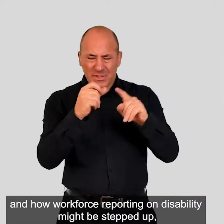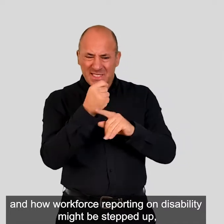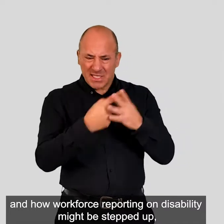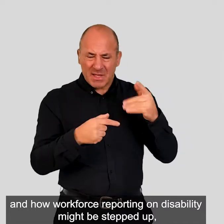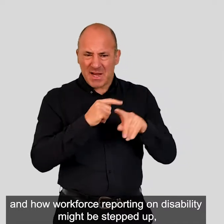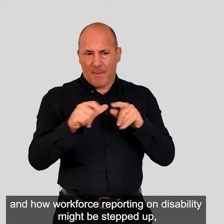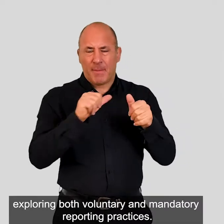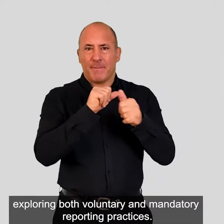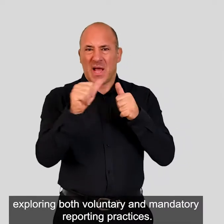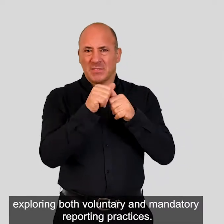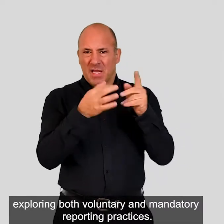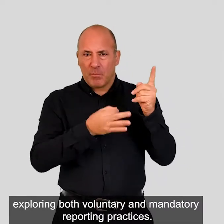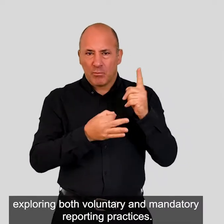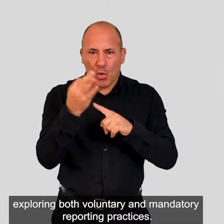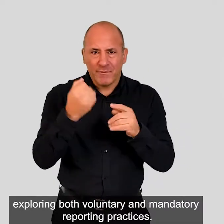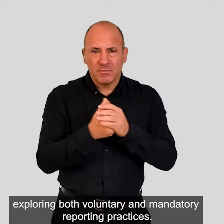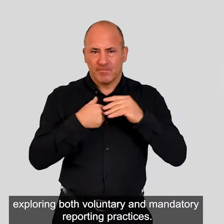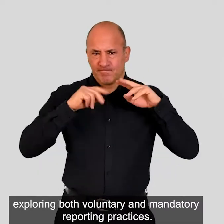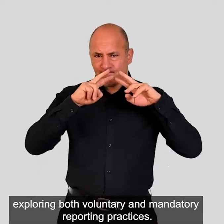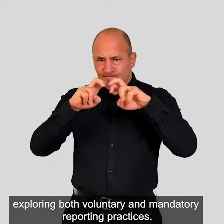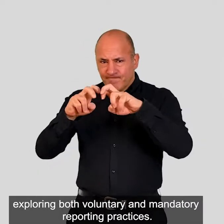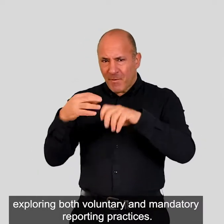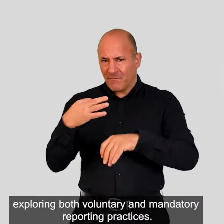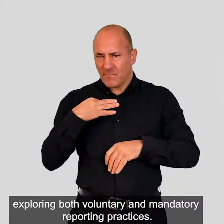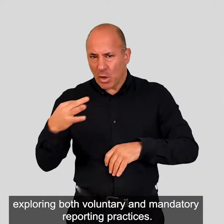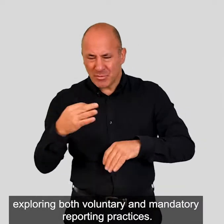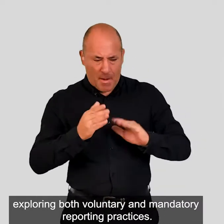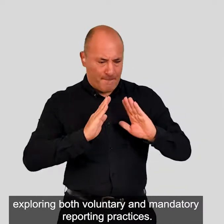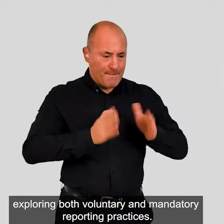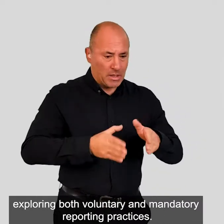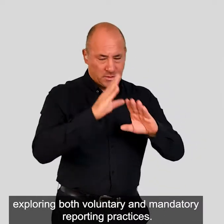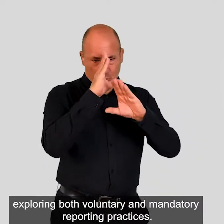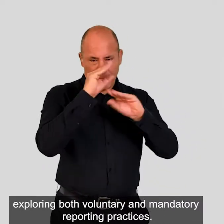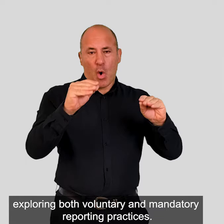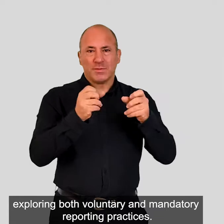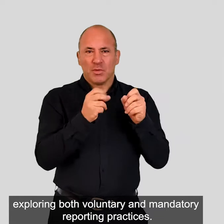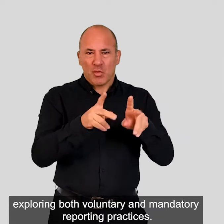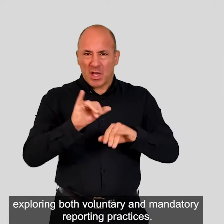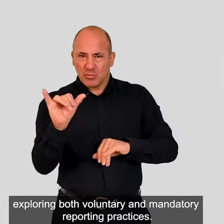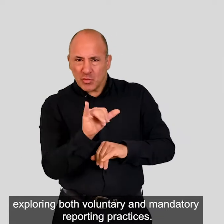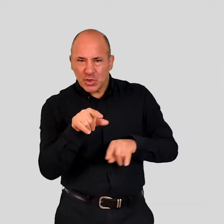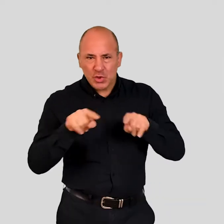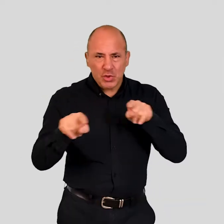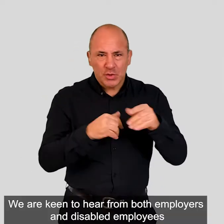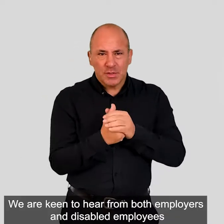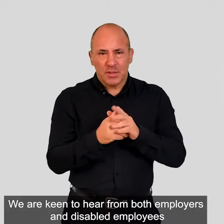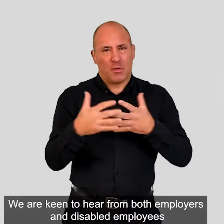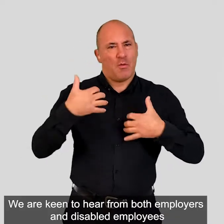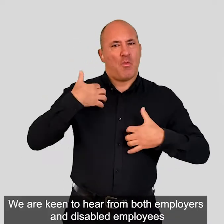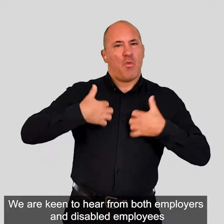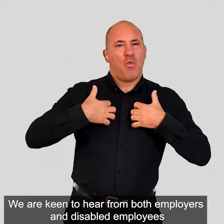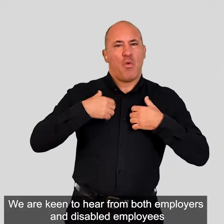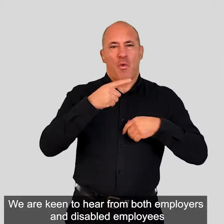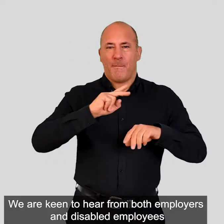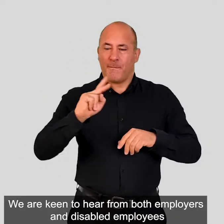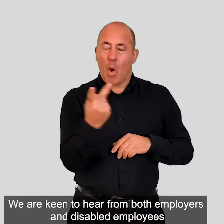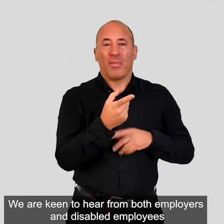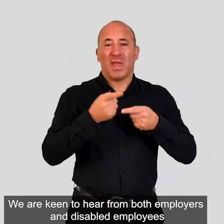up, exploring both voluntary and mandatory reporting practices. We're keen to hear from both employers